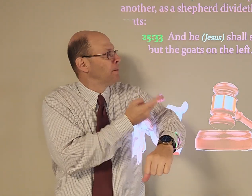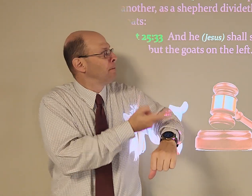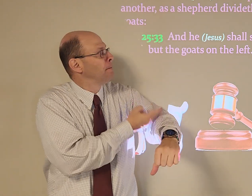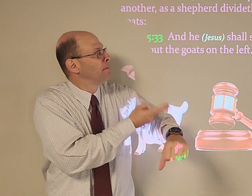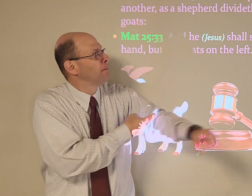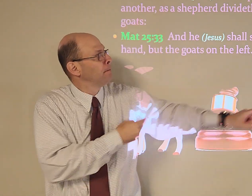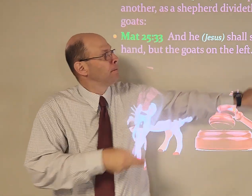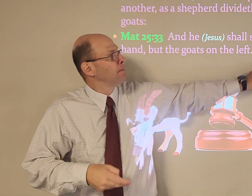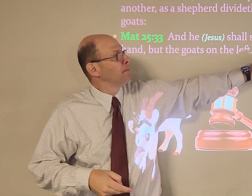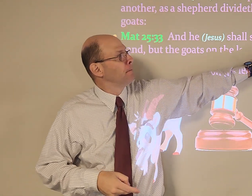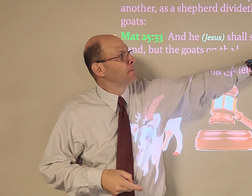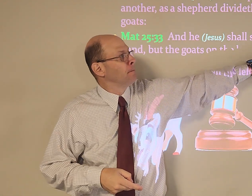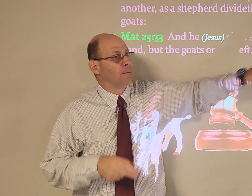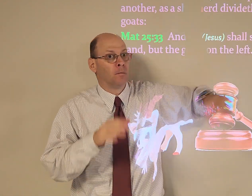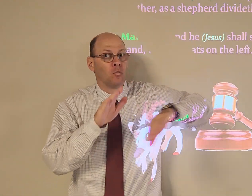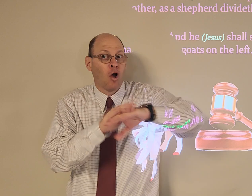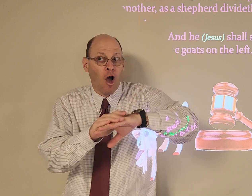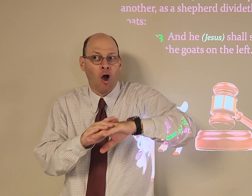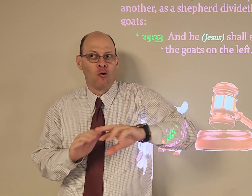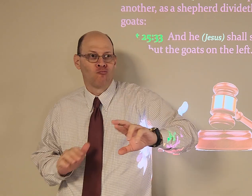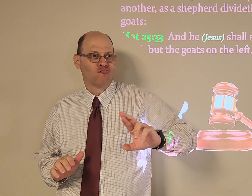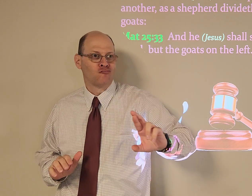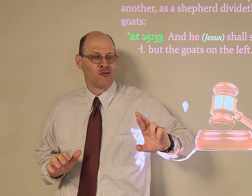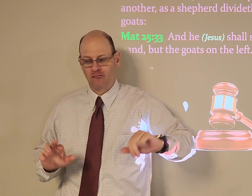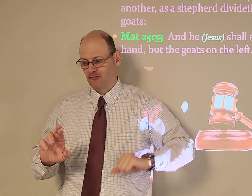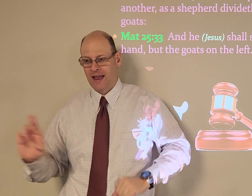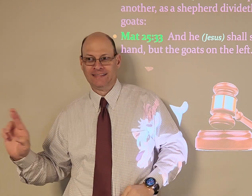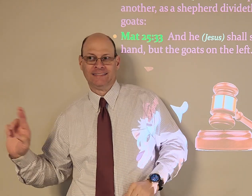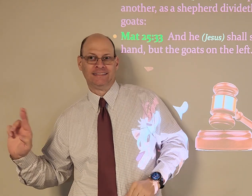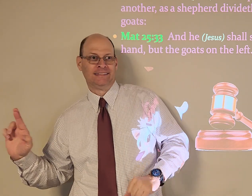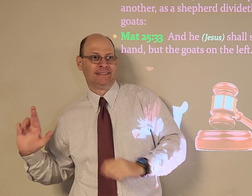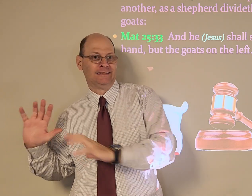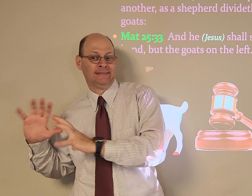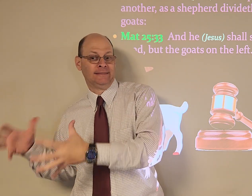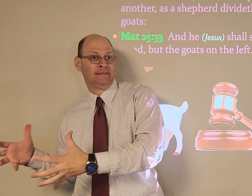"And he shall set the sheep on his right